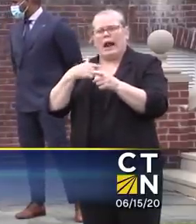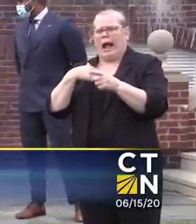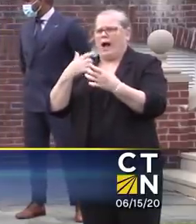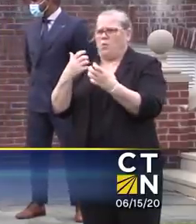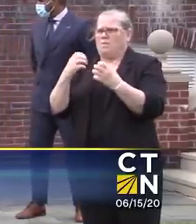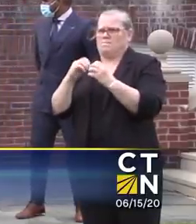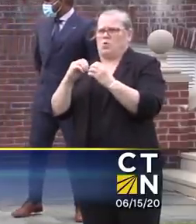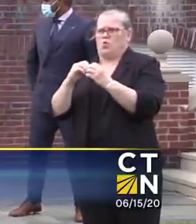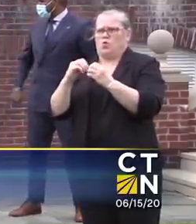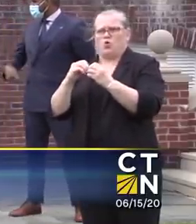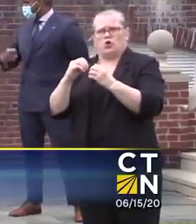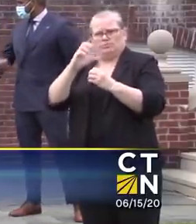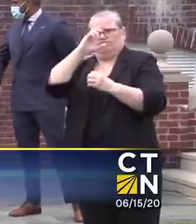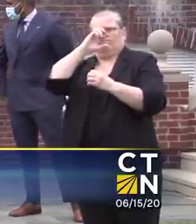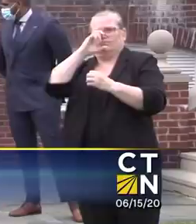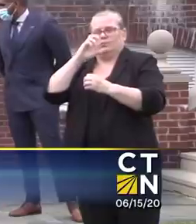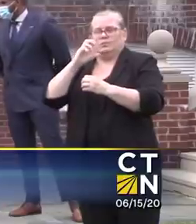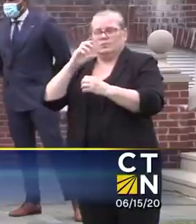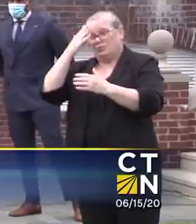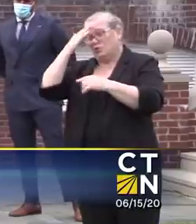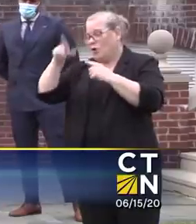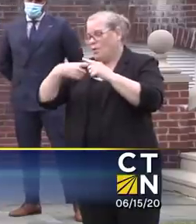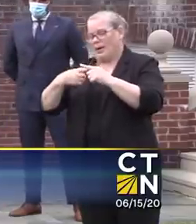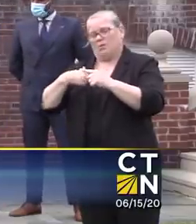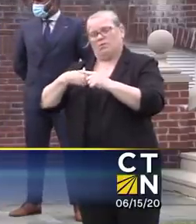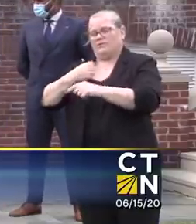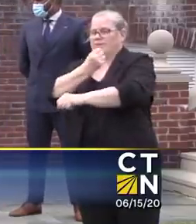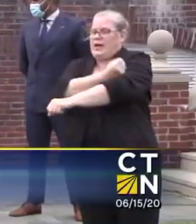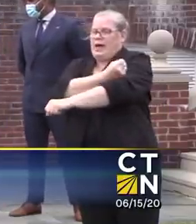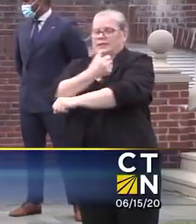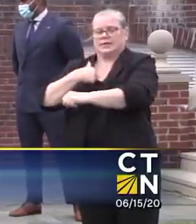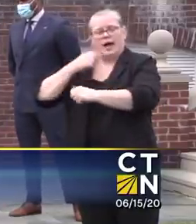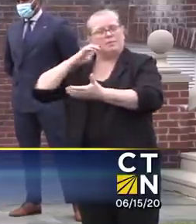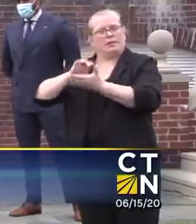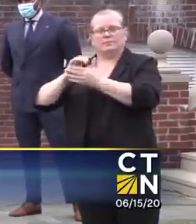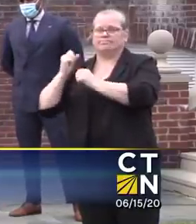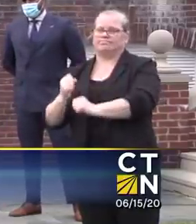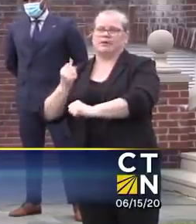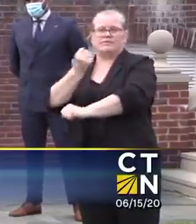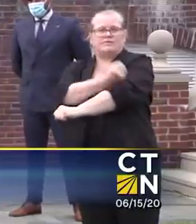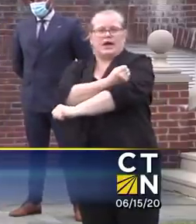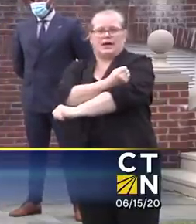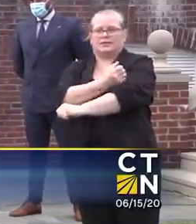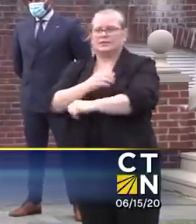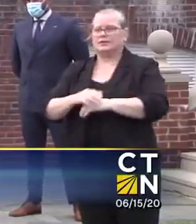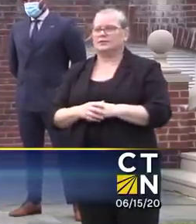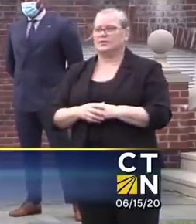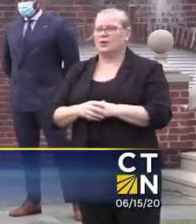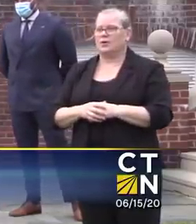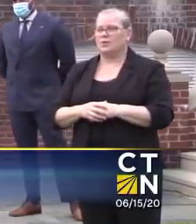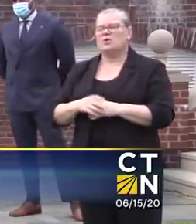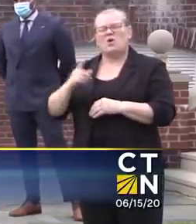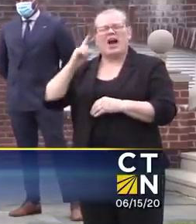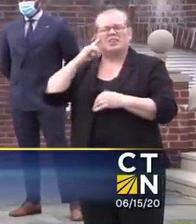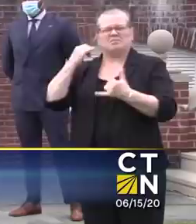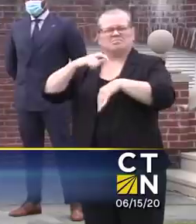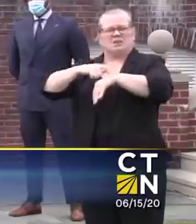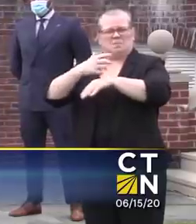because vaccinations don't work unless people get vaccinated. Hey, everybody, I think we should call it here. I just want you to know